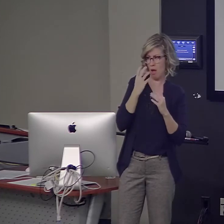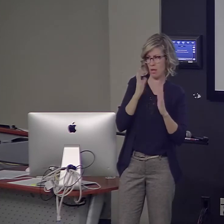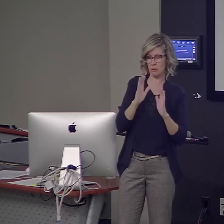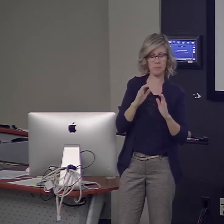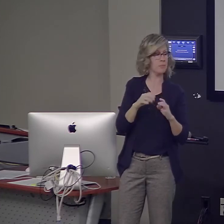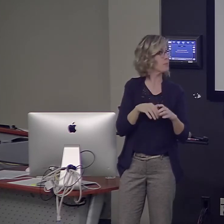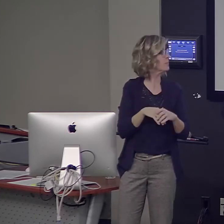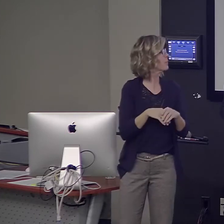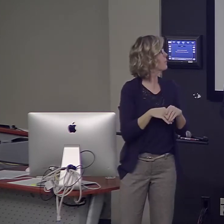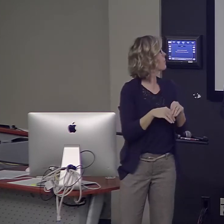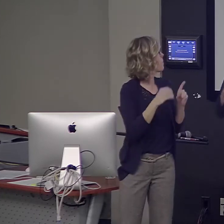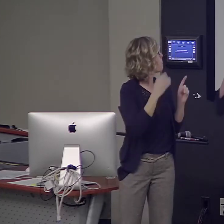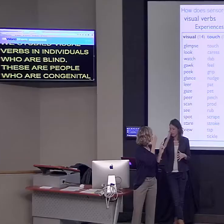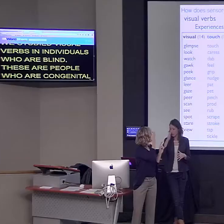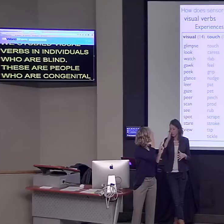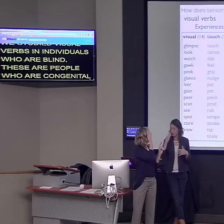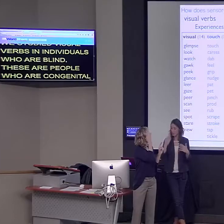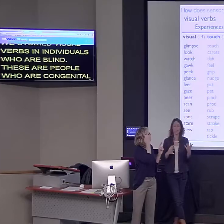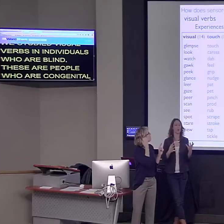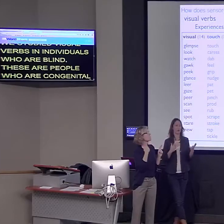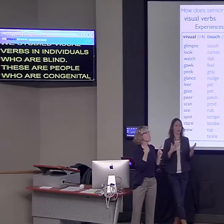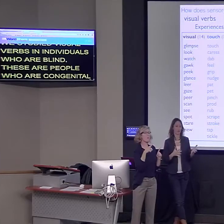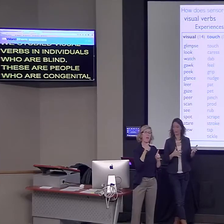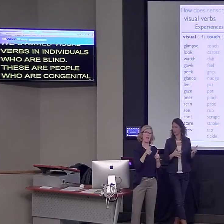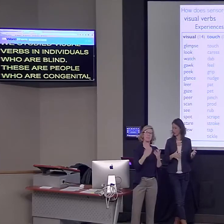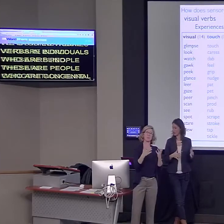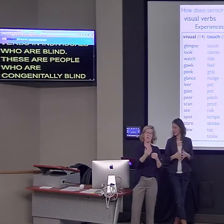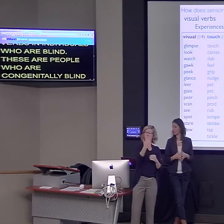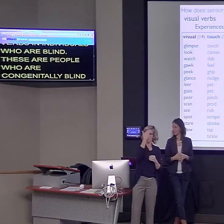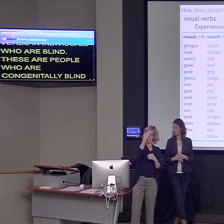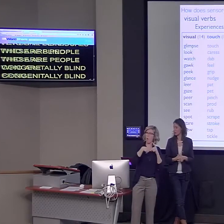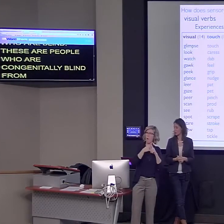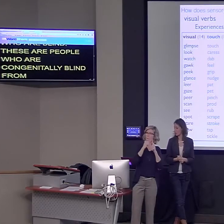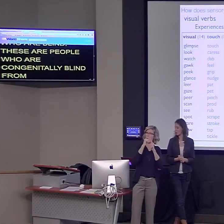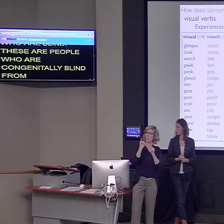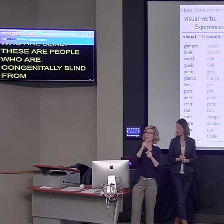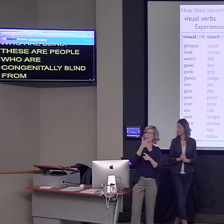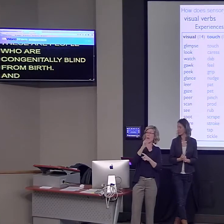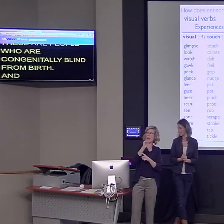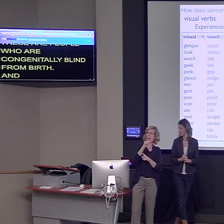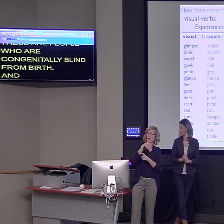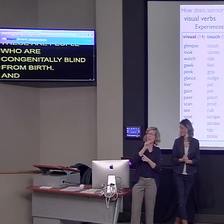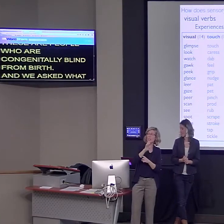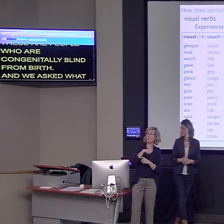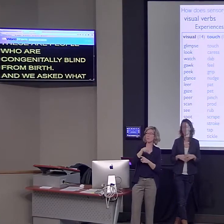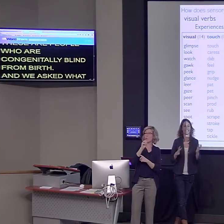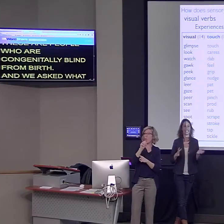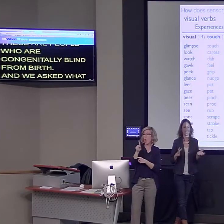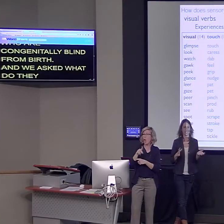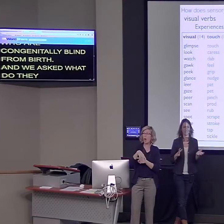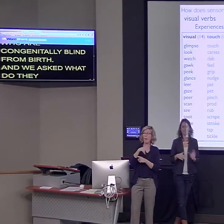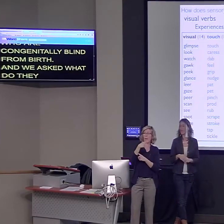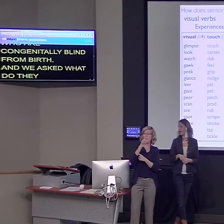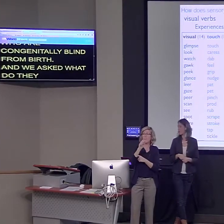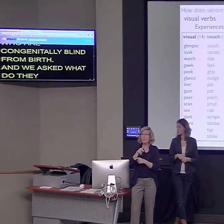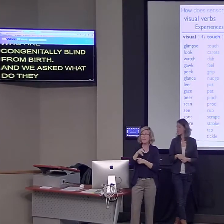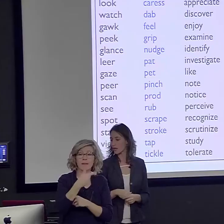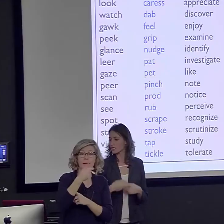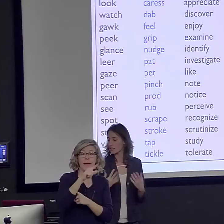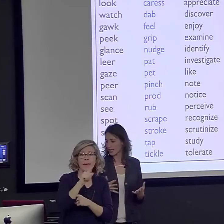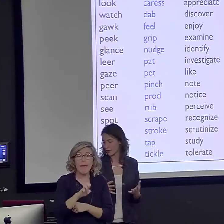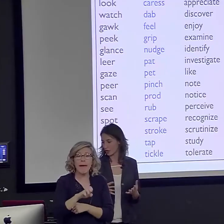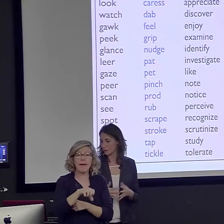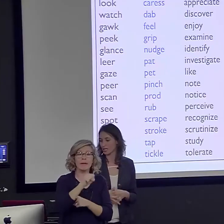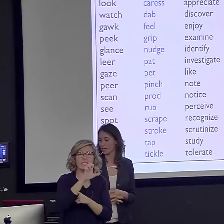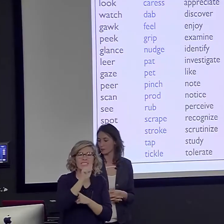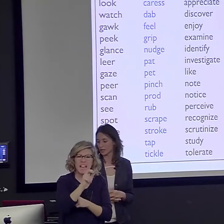birth. And we asked what they know about visual verbs like glimpse, look, peek, glance, gaze, and scan, as well